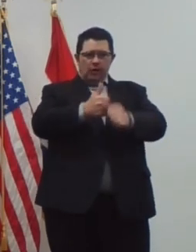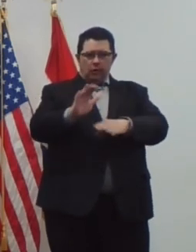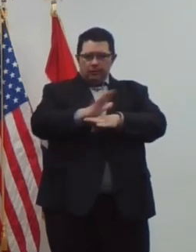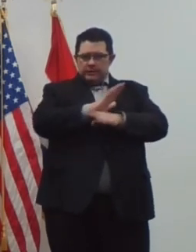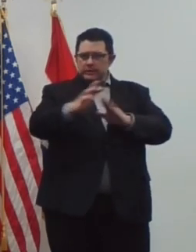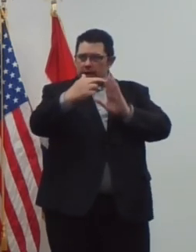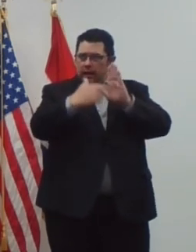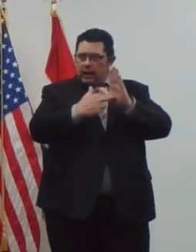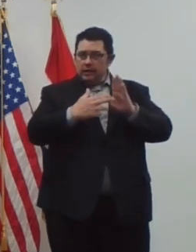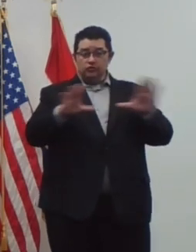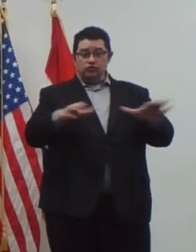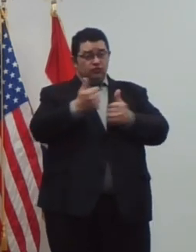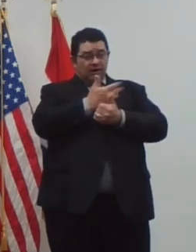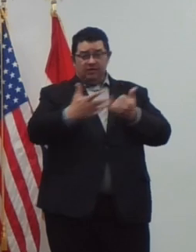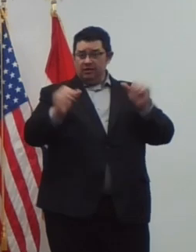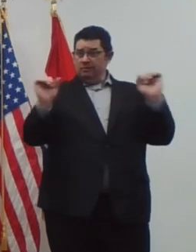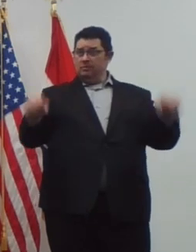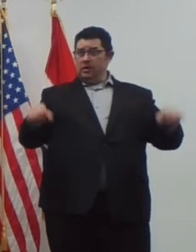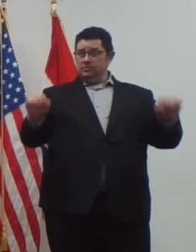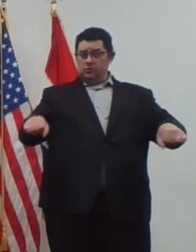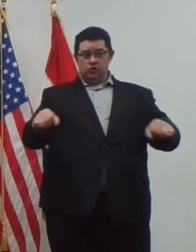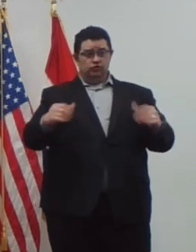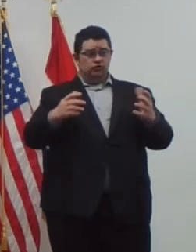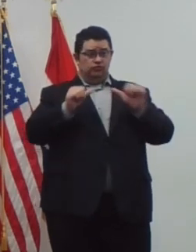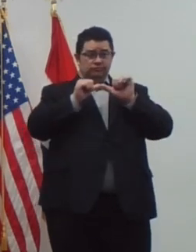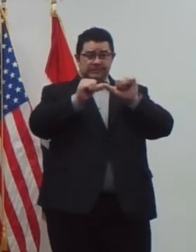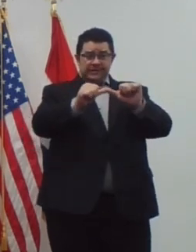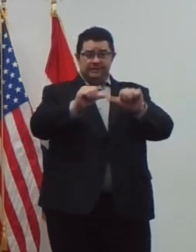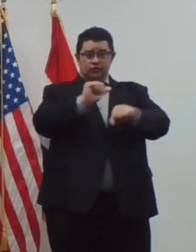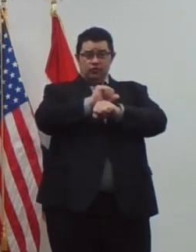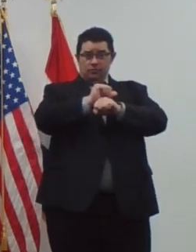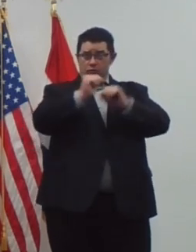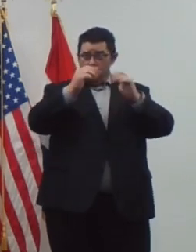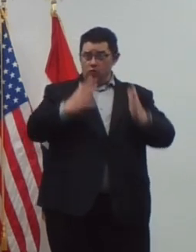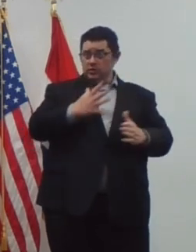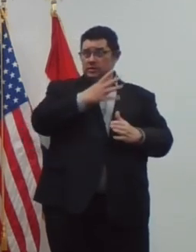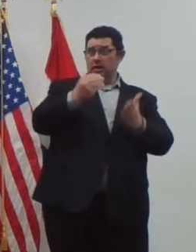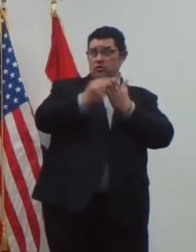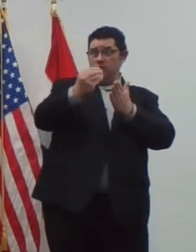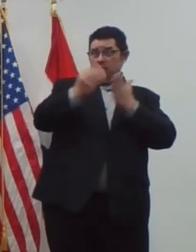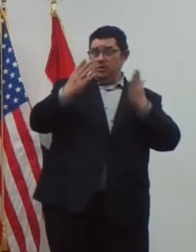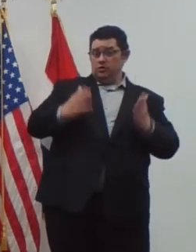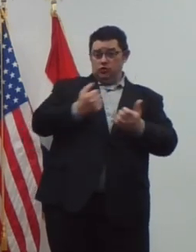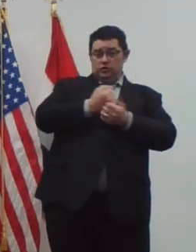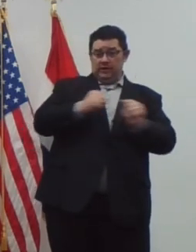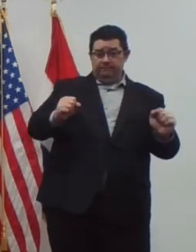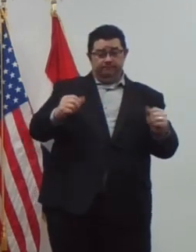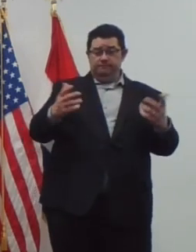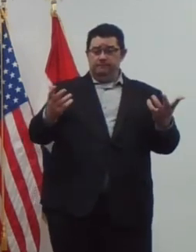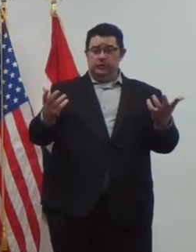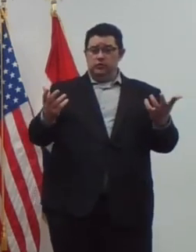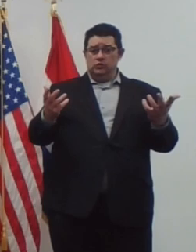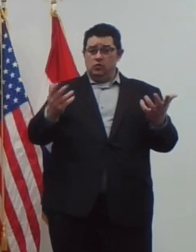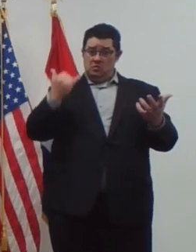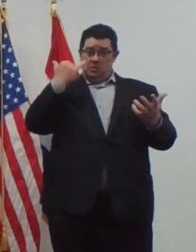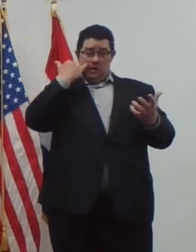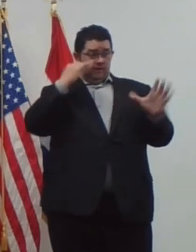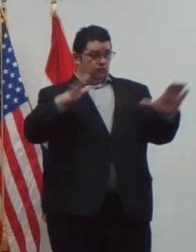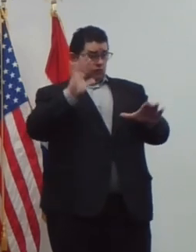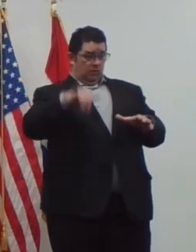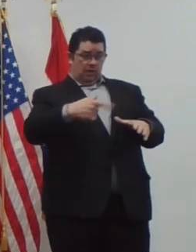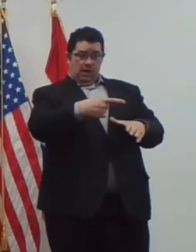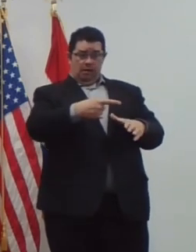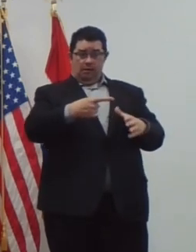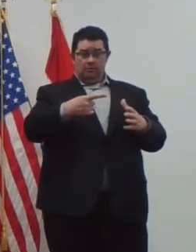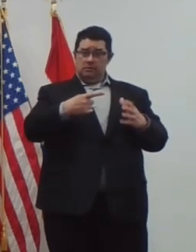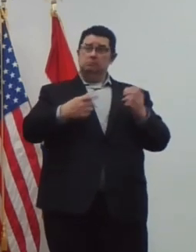guidelines, and do everything possible to keep your employees and your customers safe. And then if I think you're doing that, and the